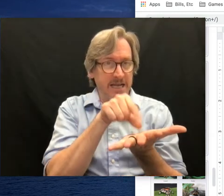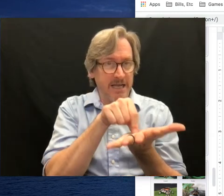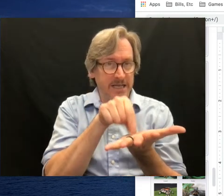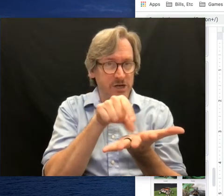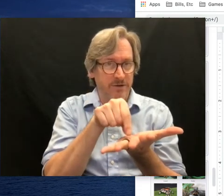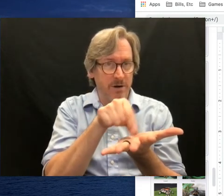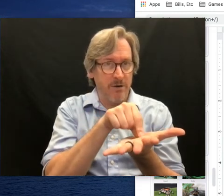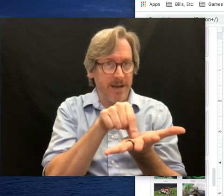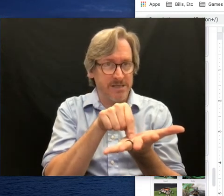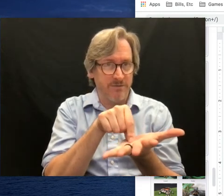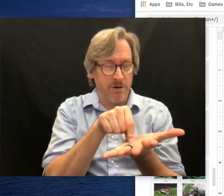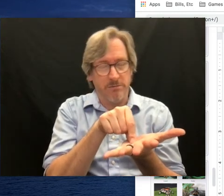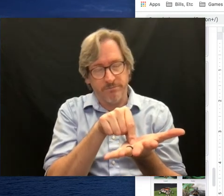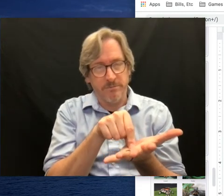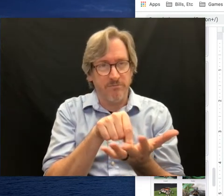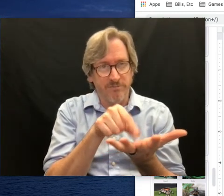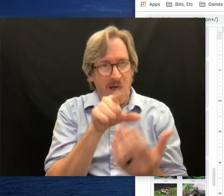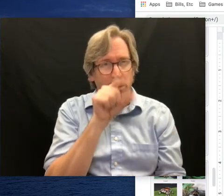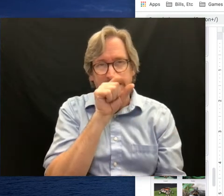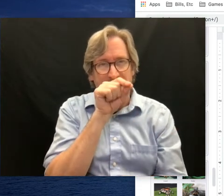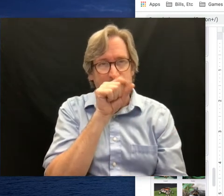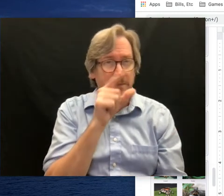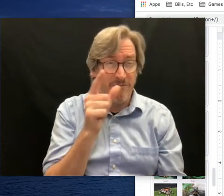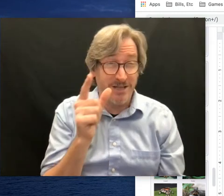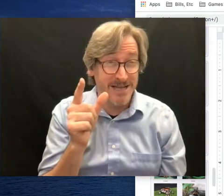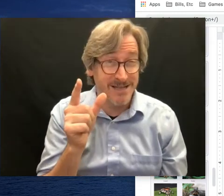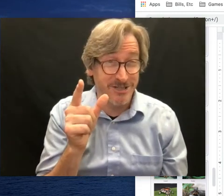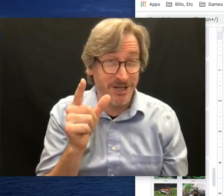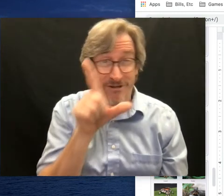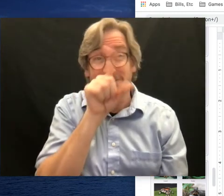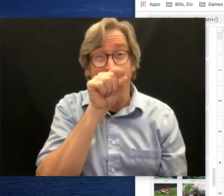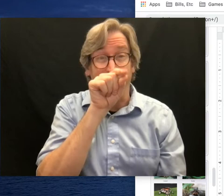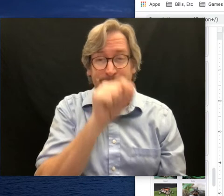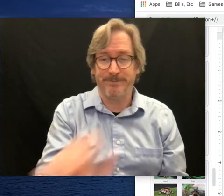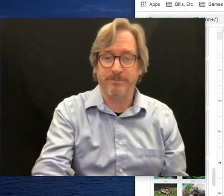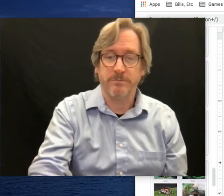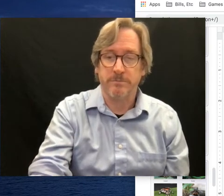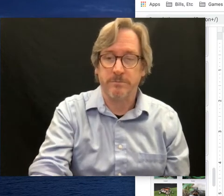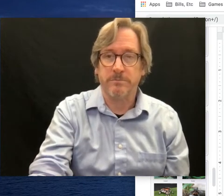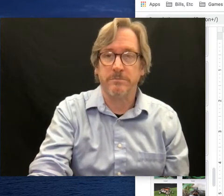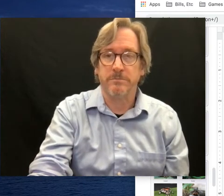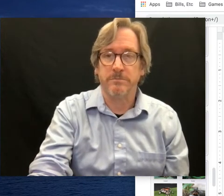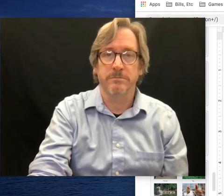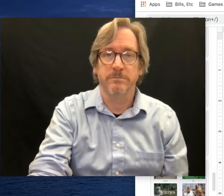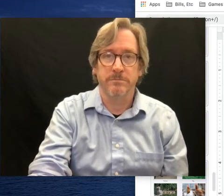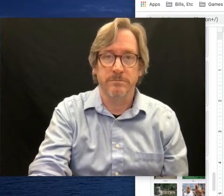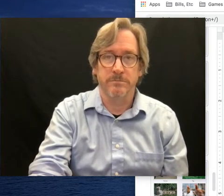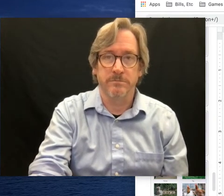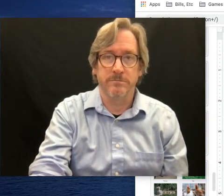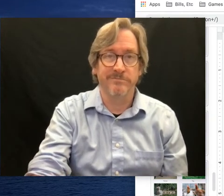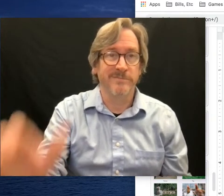that eats off the ground, pecks off the ground. Now most of the time, everything tastes like chicken, right? Chicken.